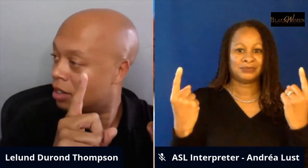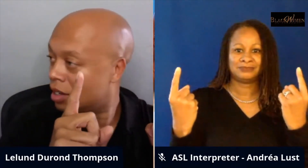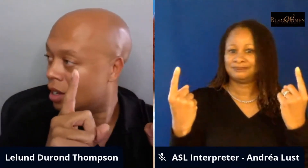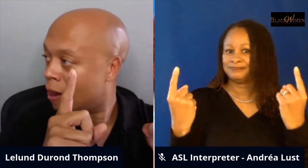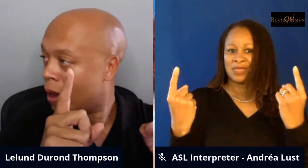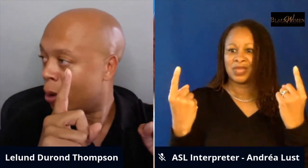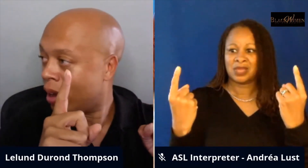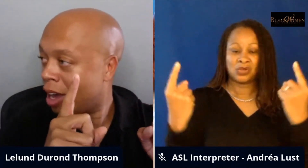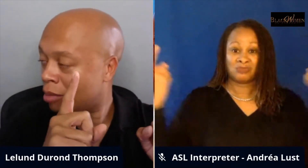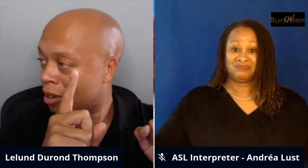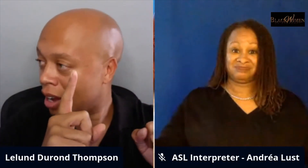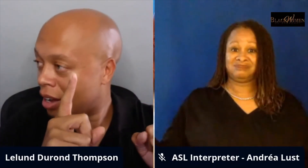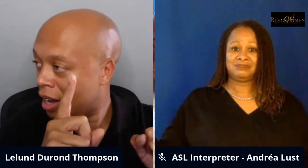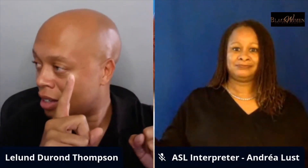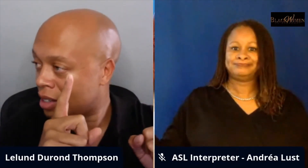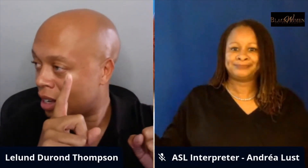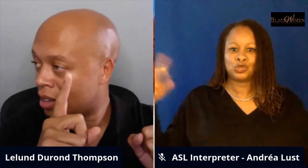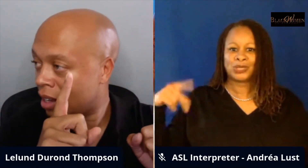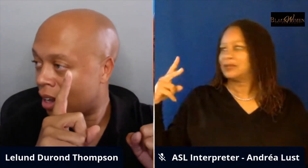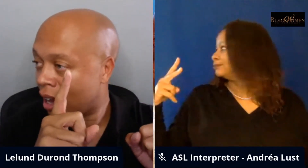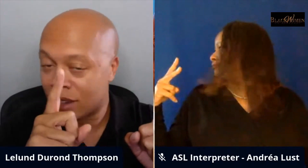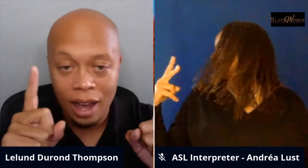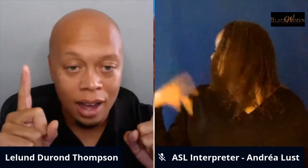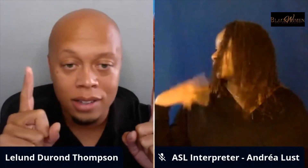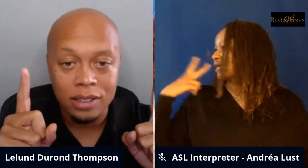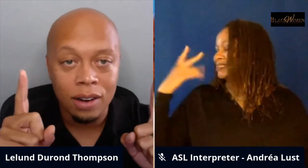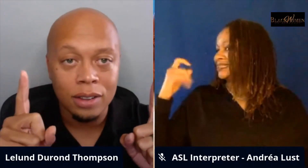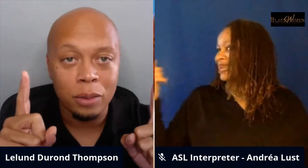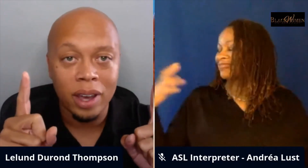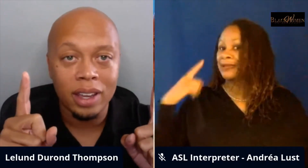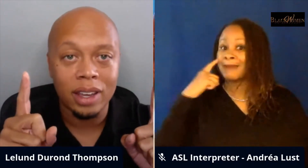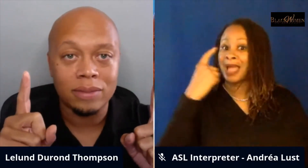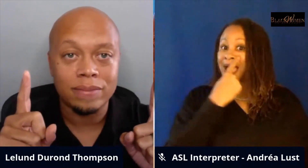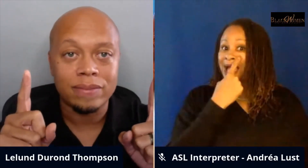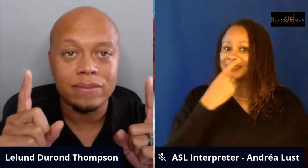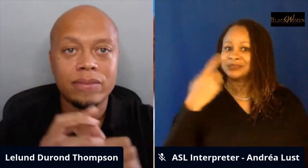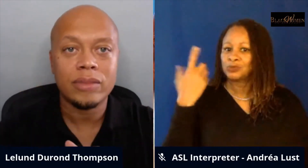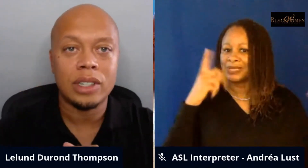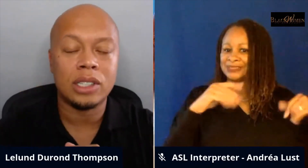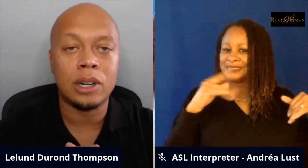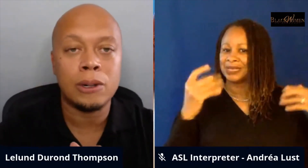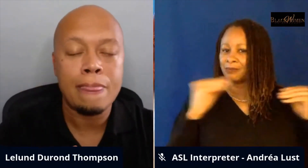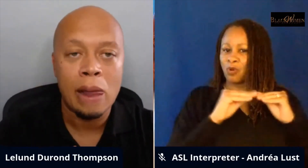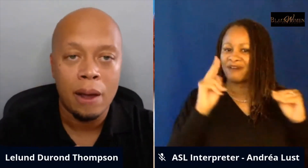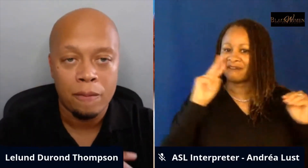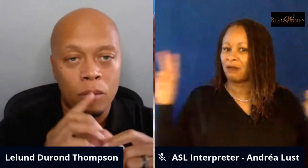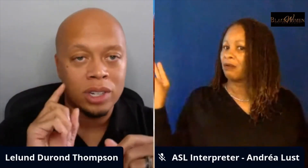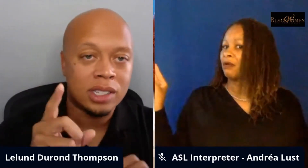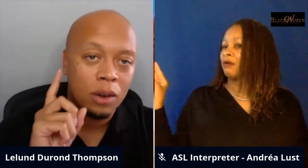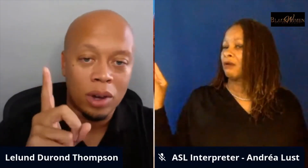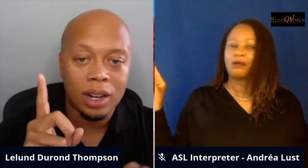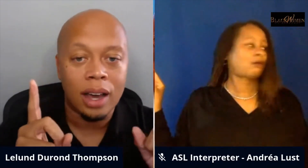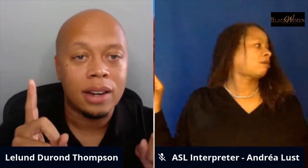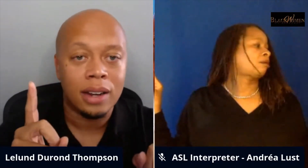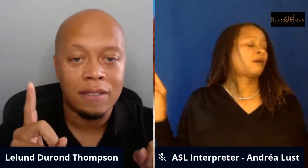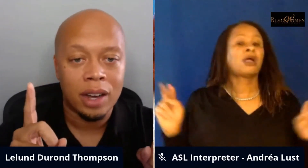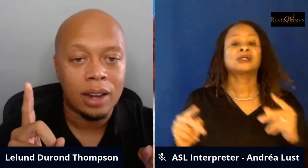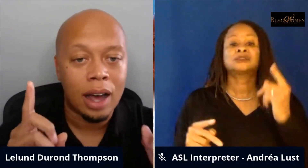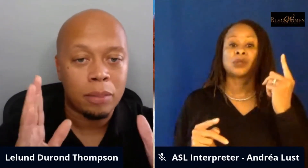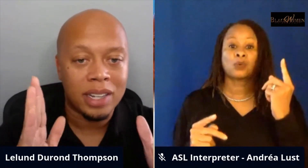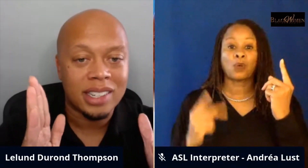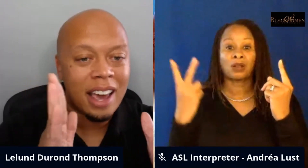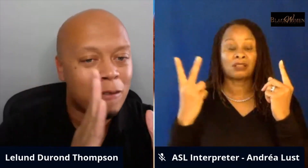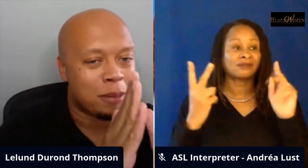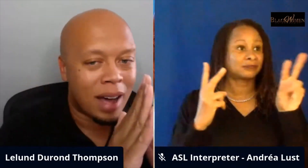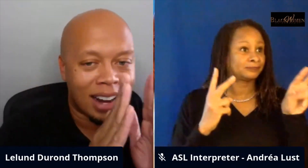right? Bam, you're not connecting to anything and the eyes are the way in. So let's say 1 o'clock and 11